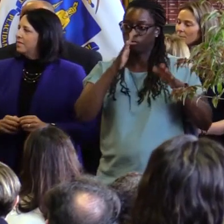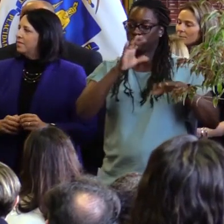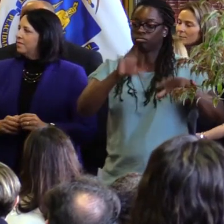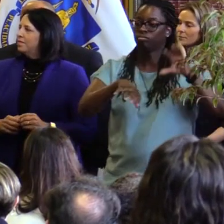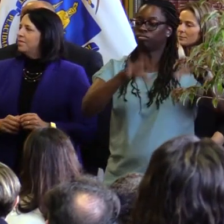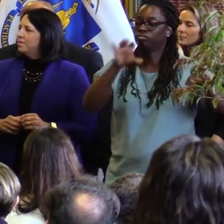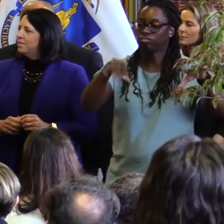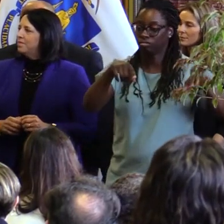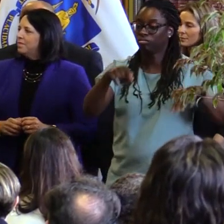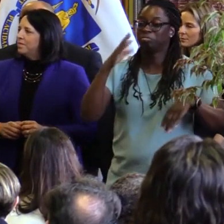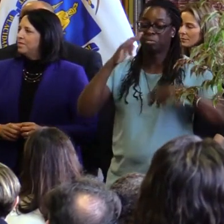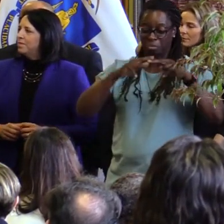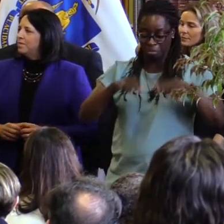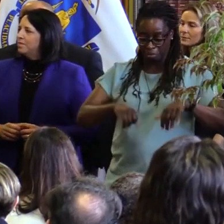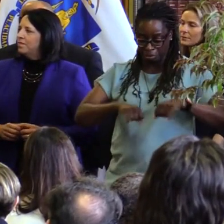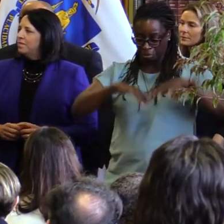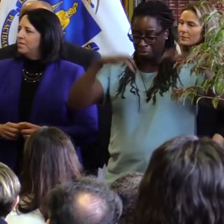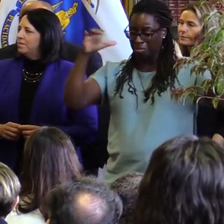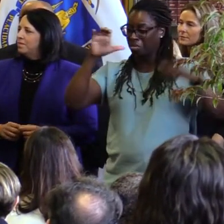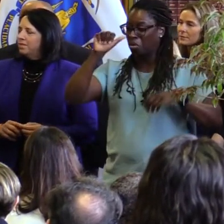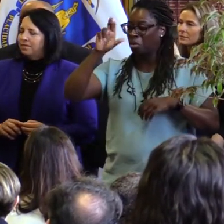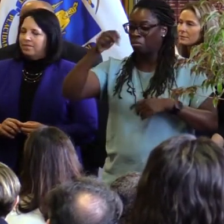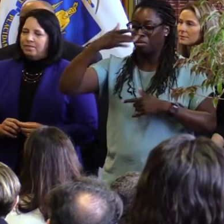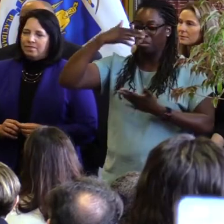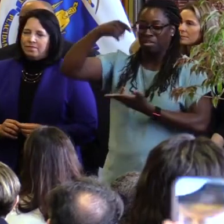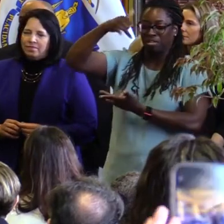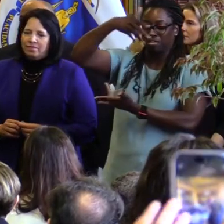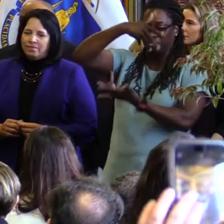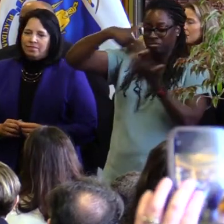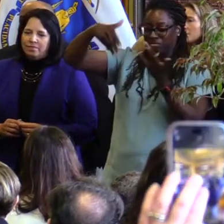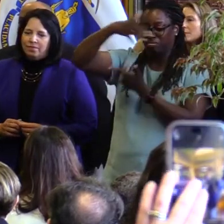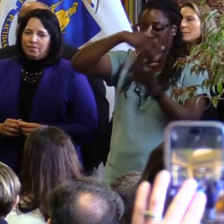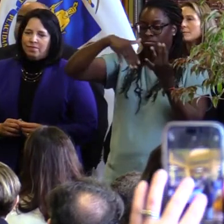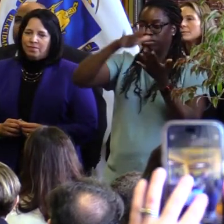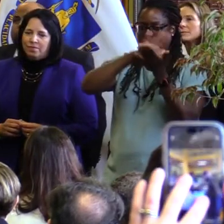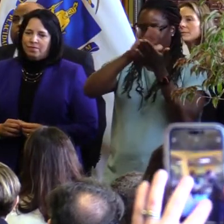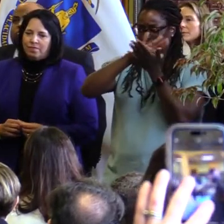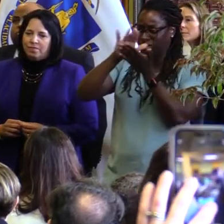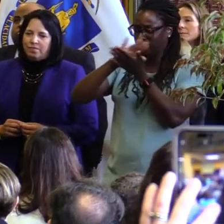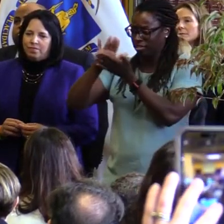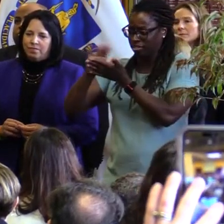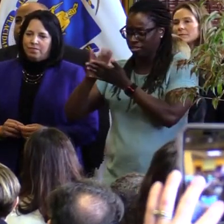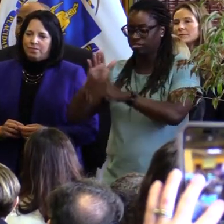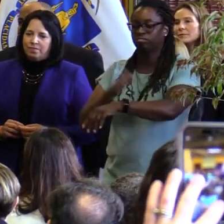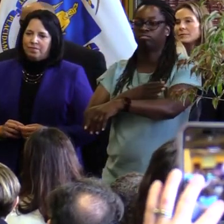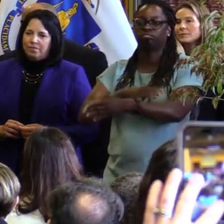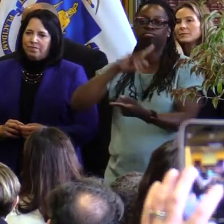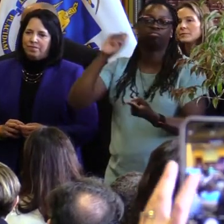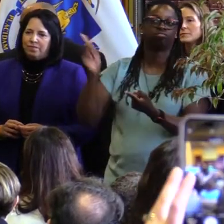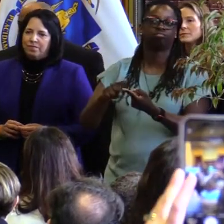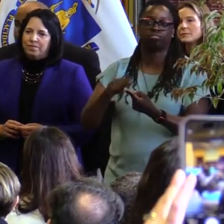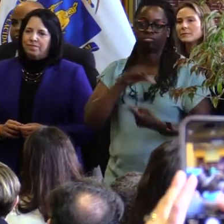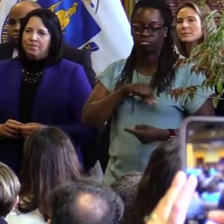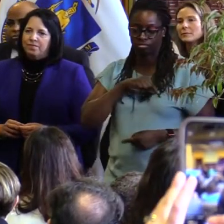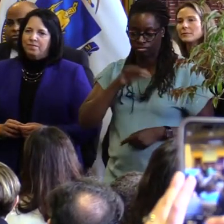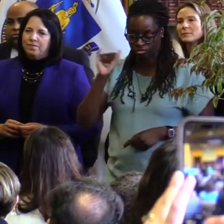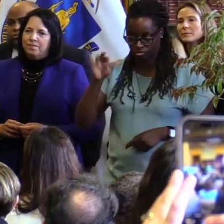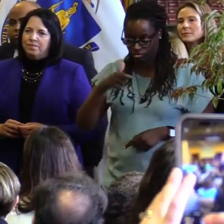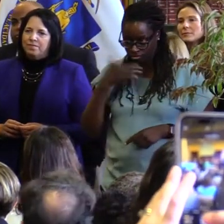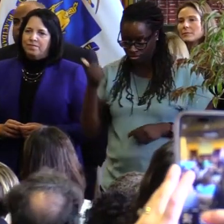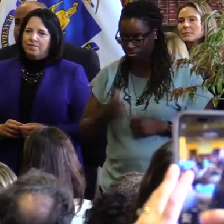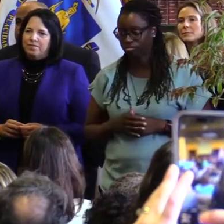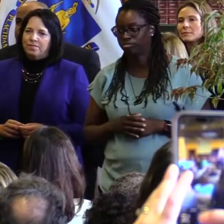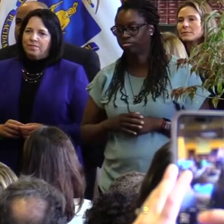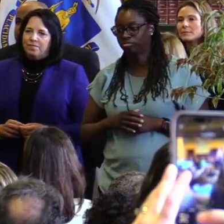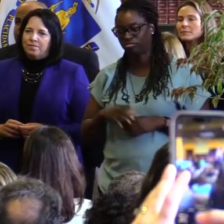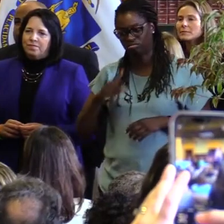climate bank is going to grow over time to address the urgent needs across this sector. We're going to be able to innovate and finance deep energy